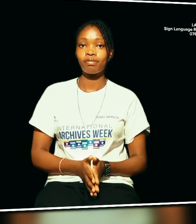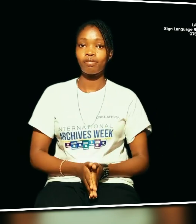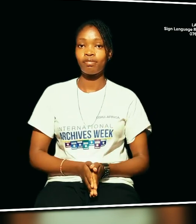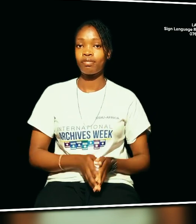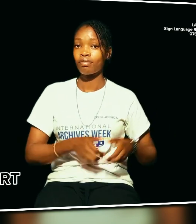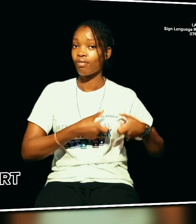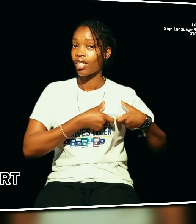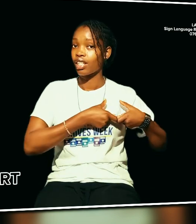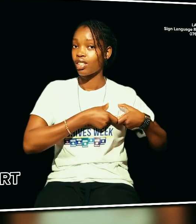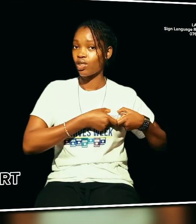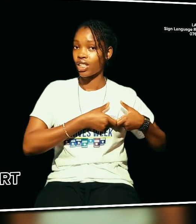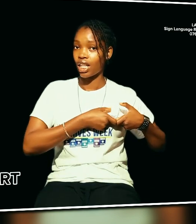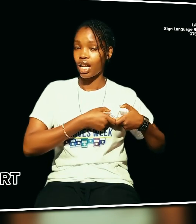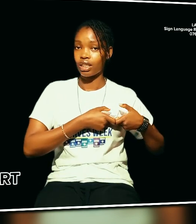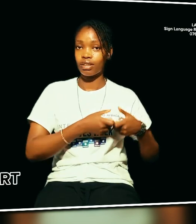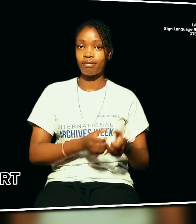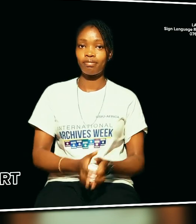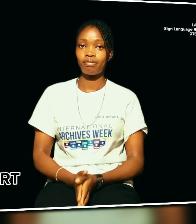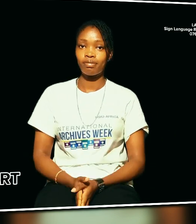Sweetheart.